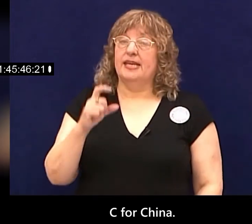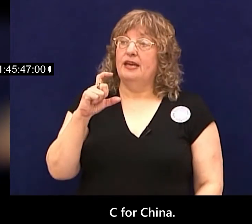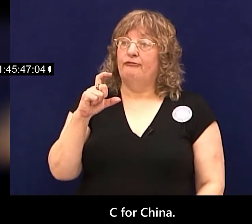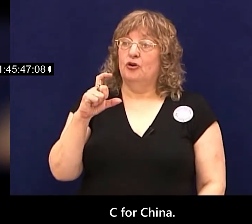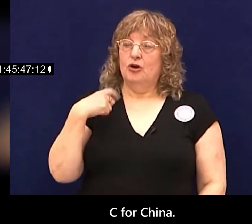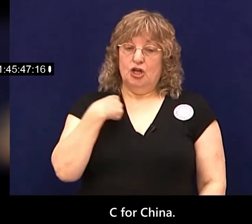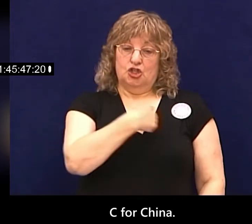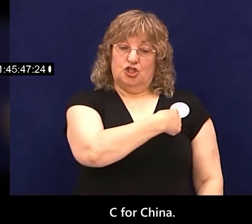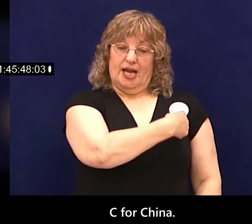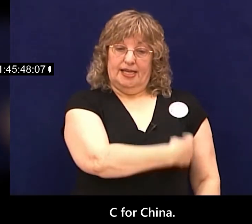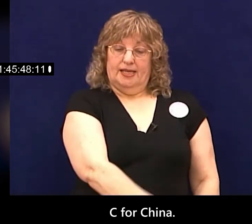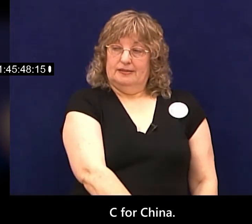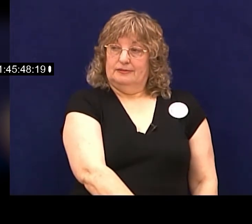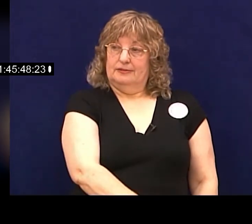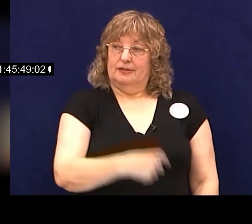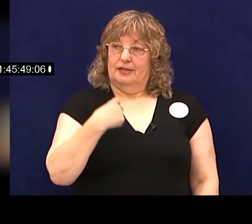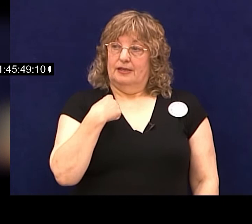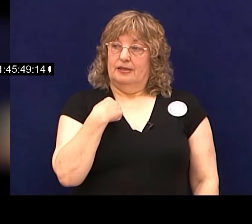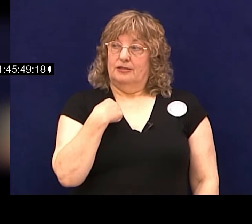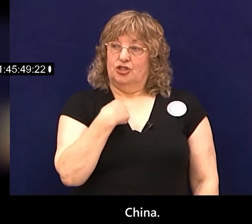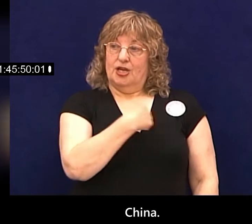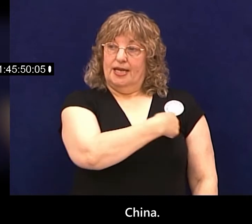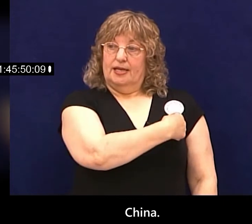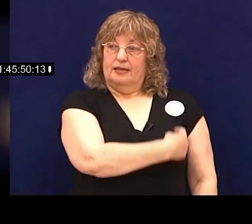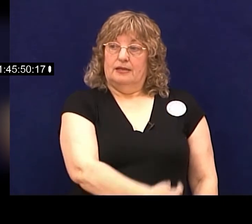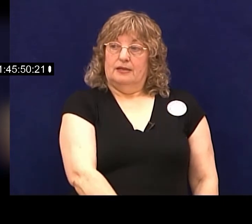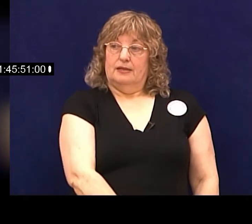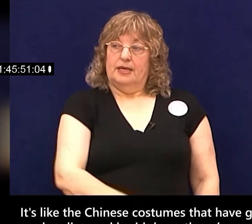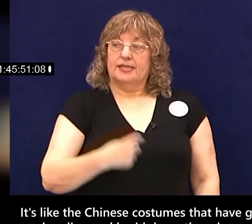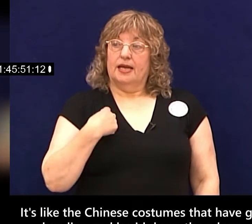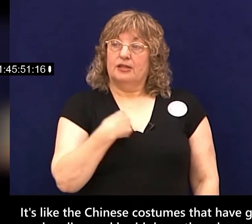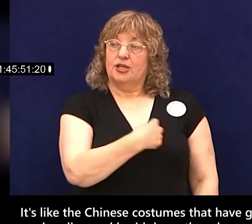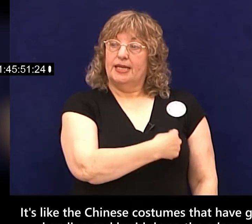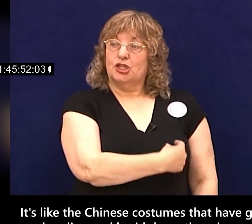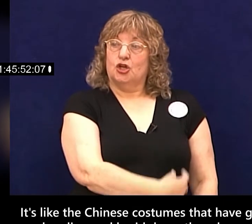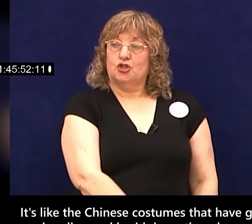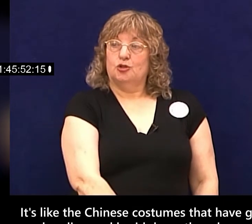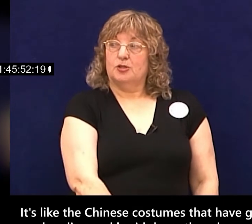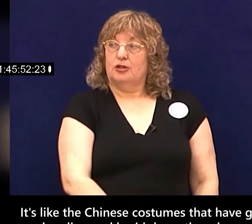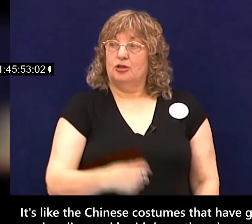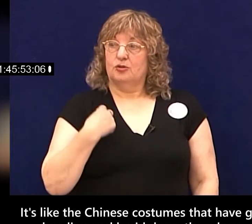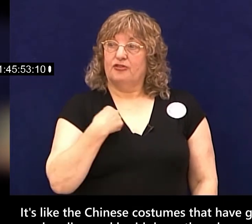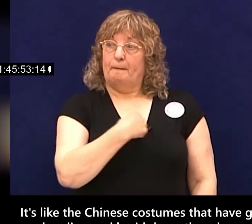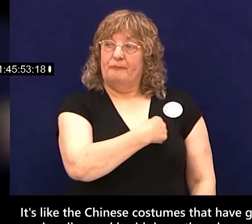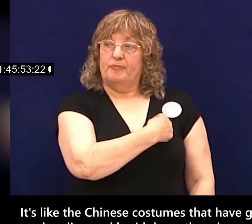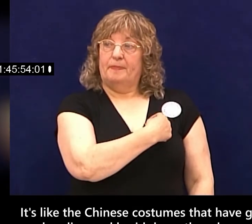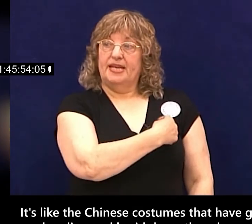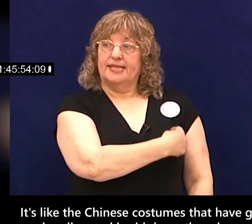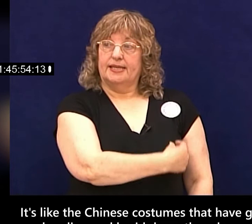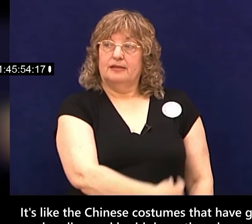C for China. China. It's like the Chinese costumes that they use have got beading